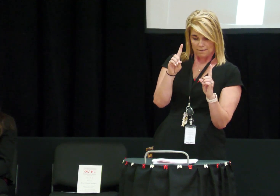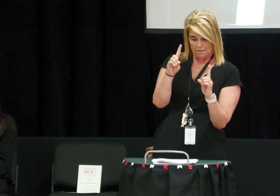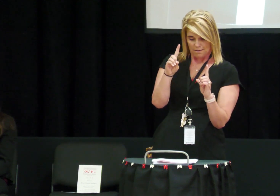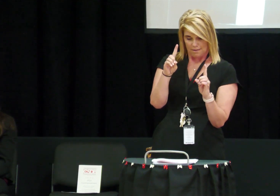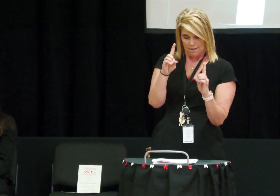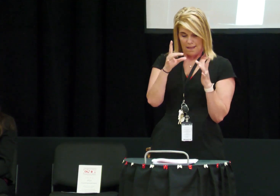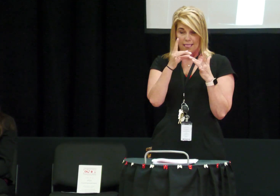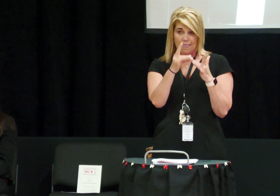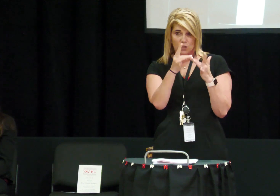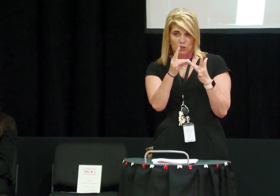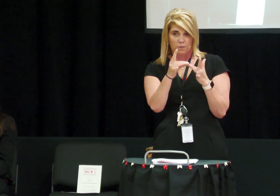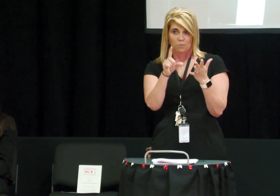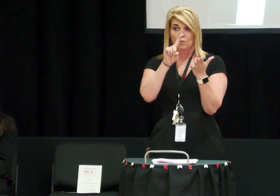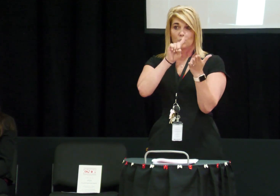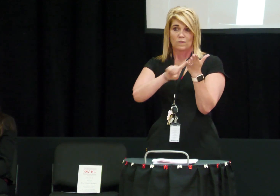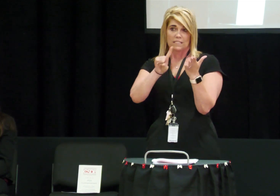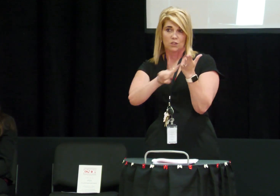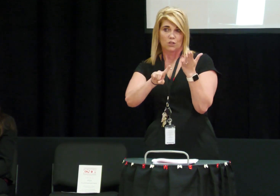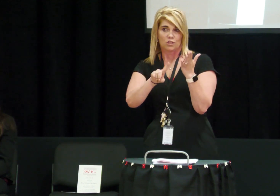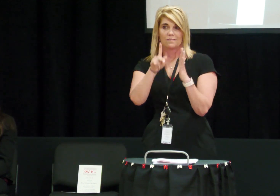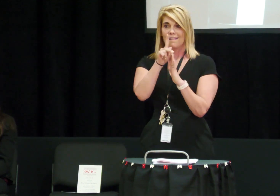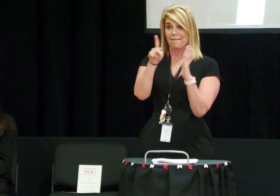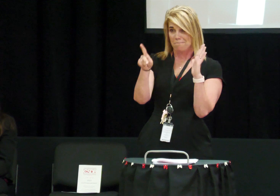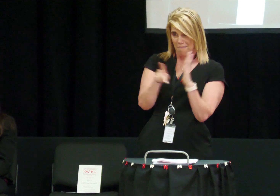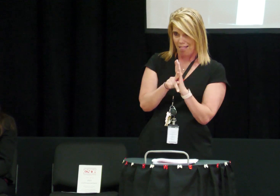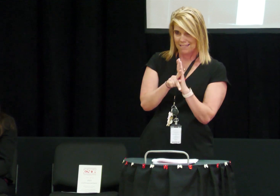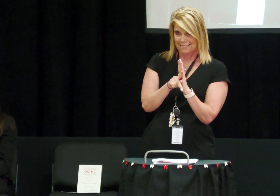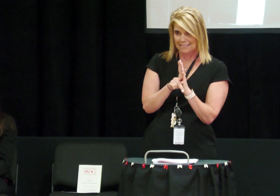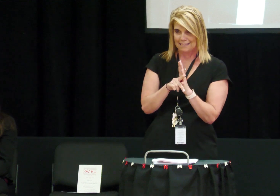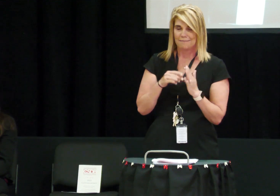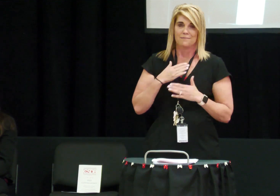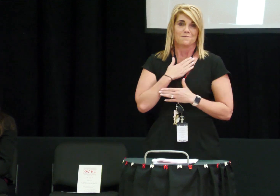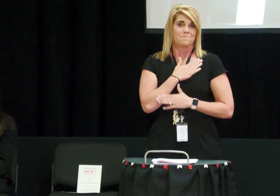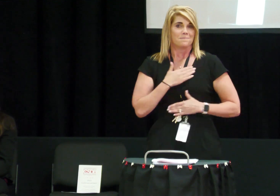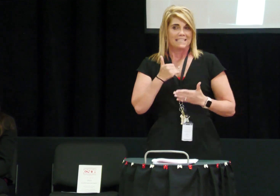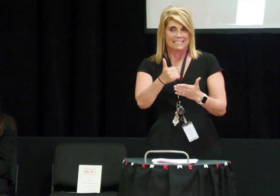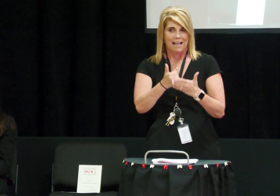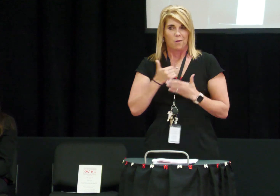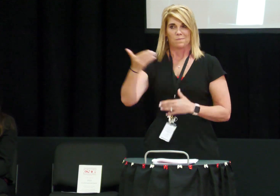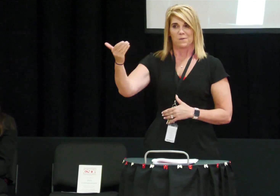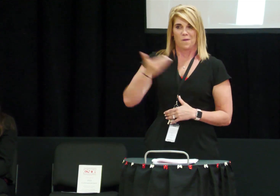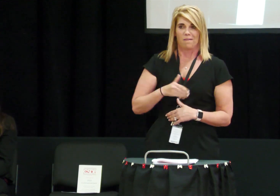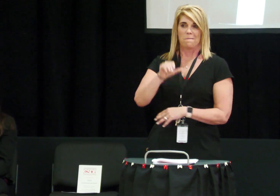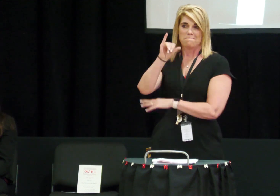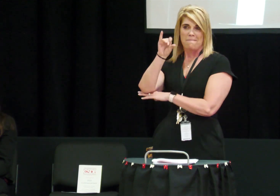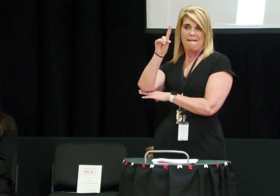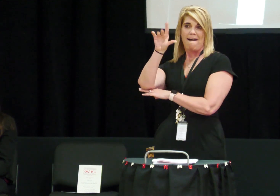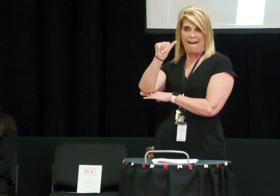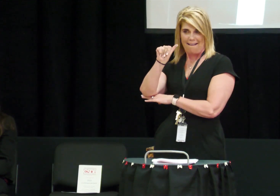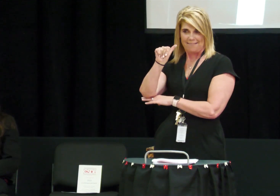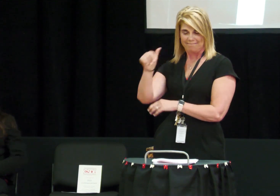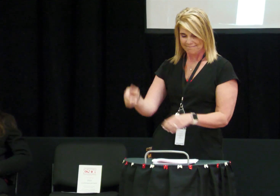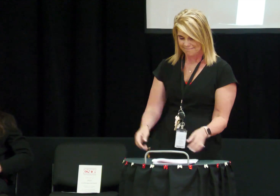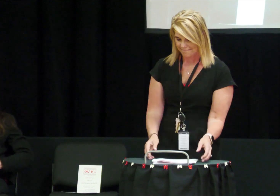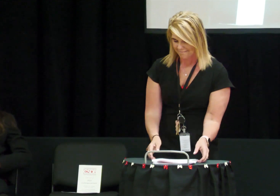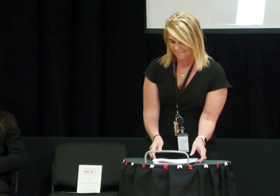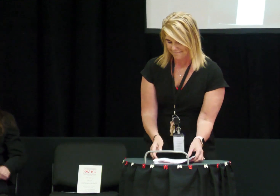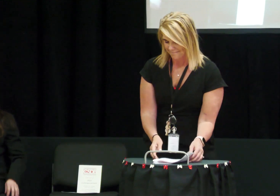education, leadership, research, and policy. Please help me welcome Ida Wildling.